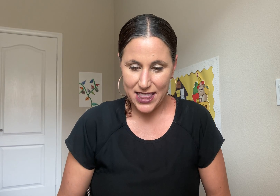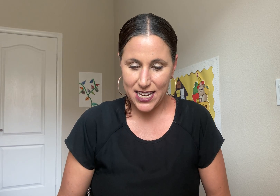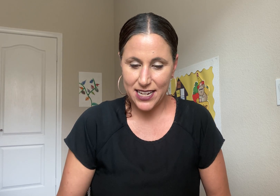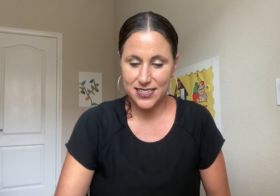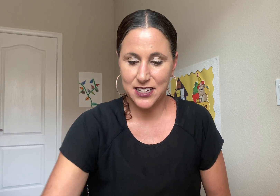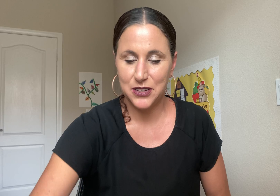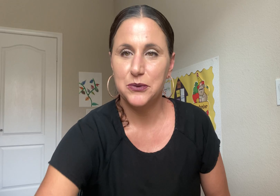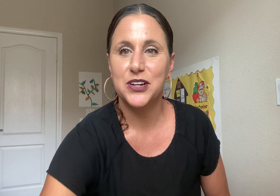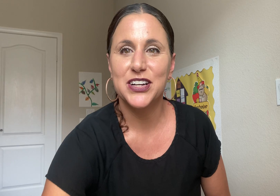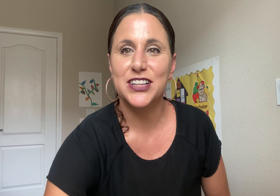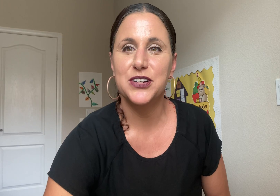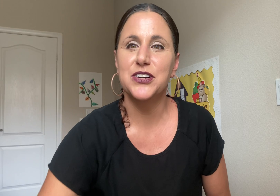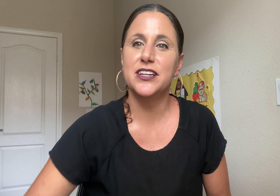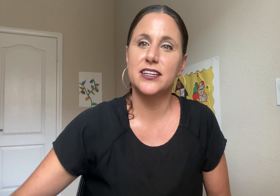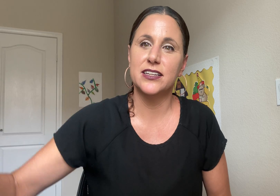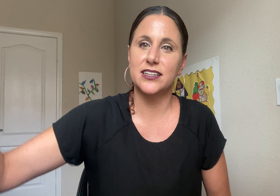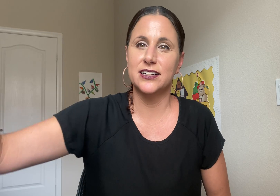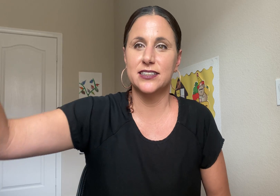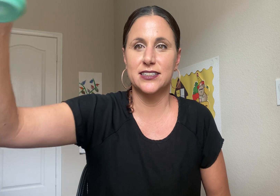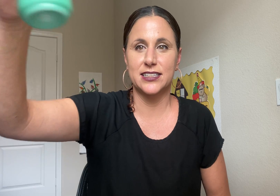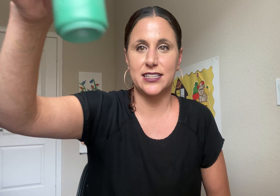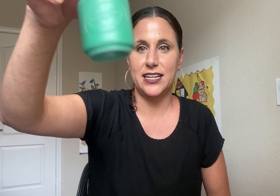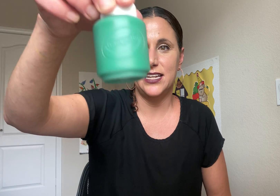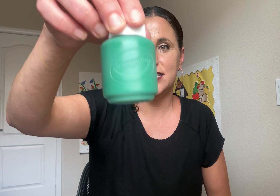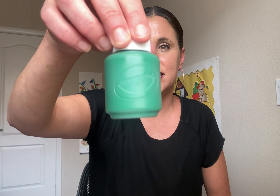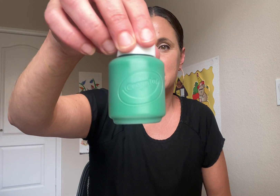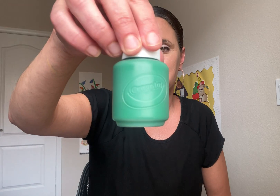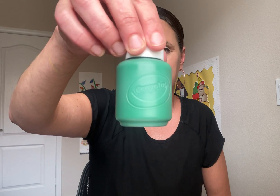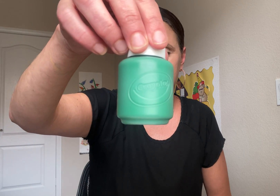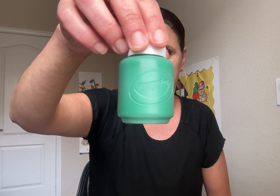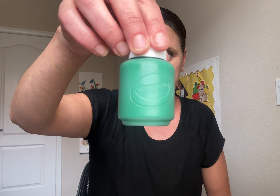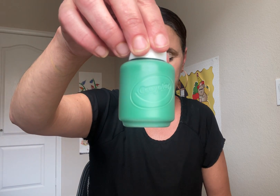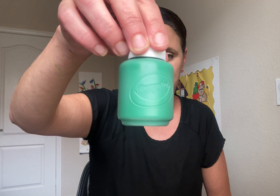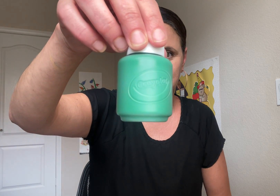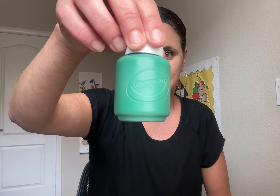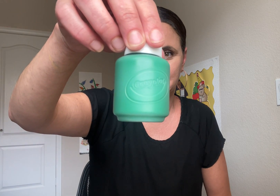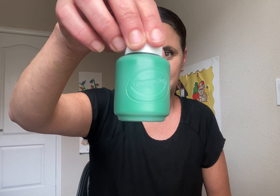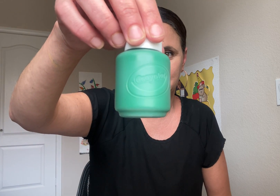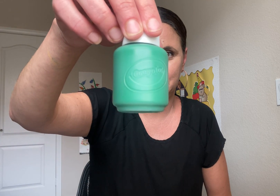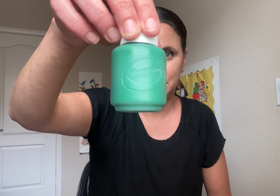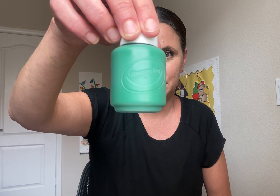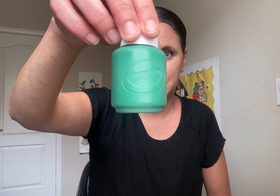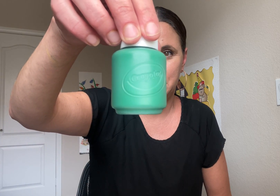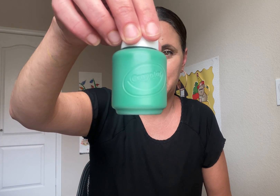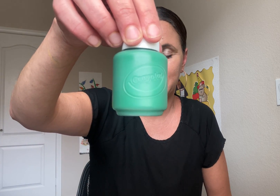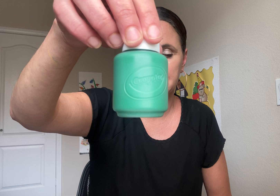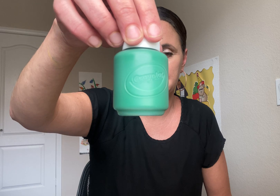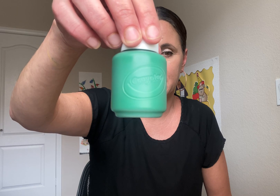The next color we're going to learn is this one. Do you know what color that